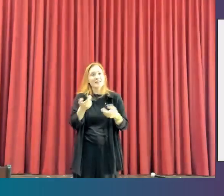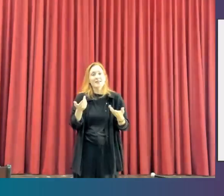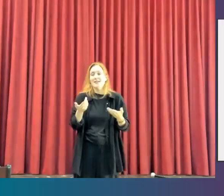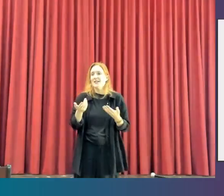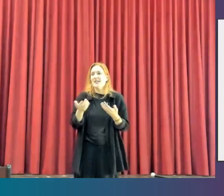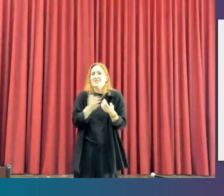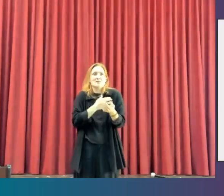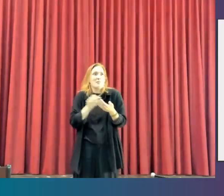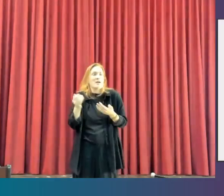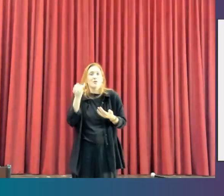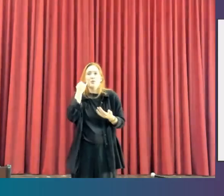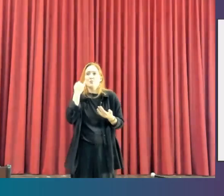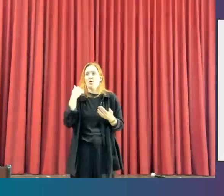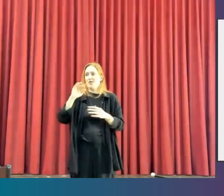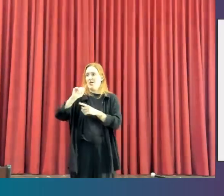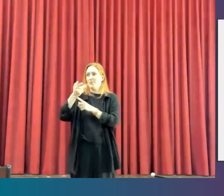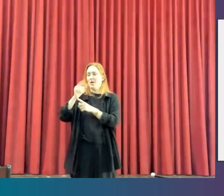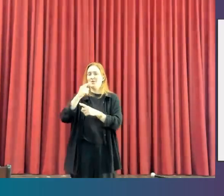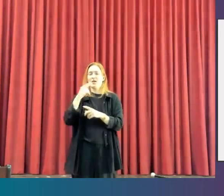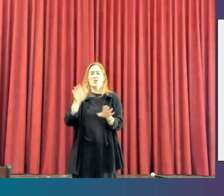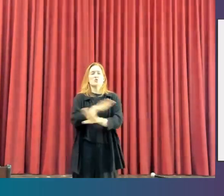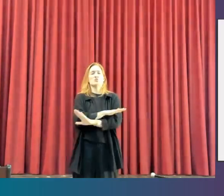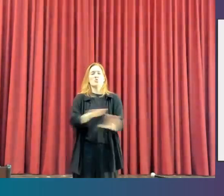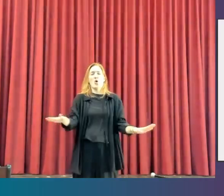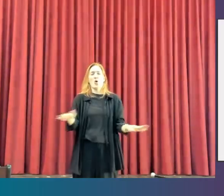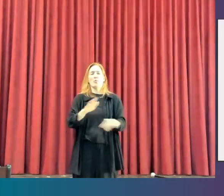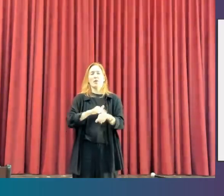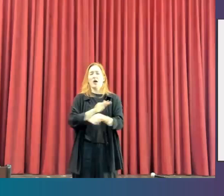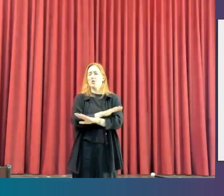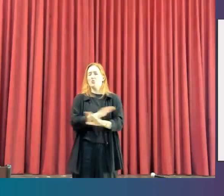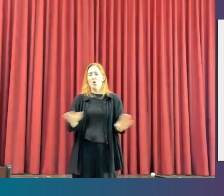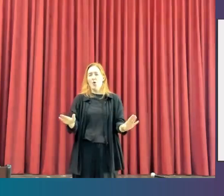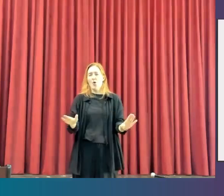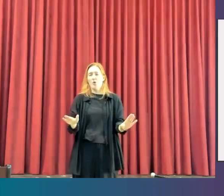it's a no pet policy property.